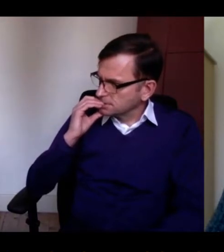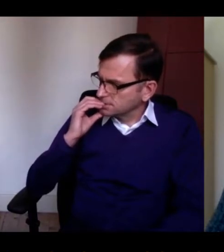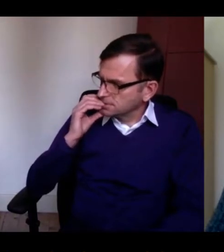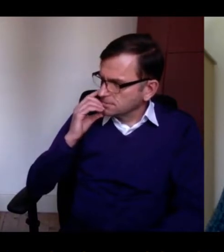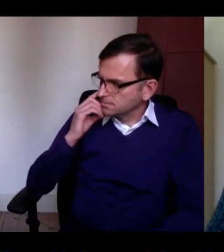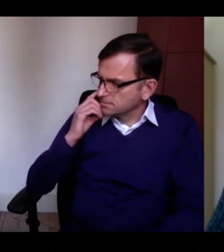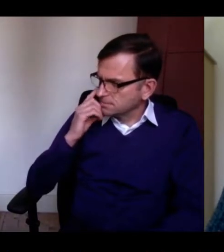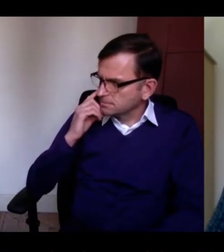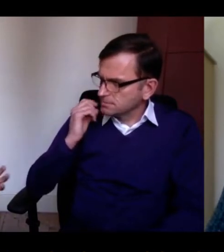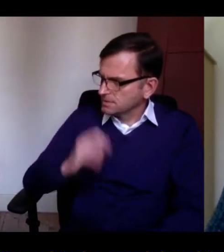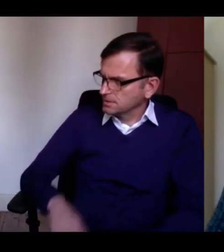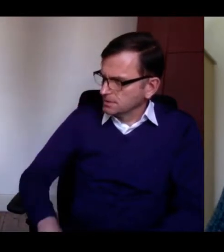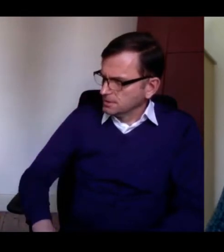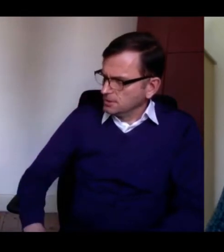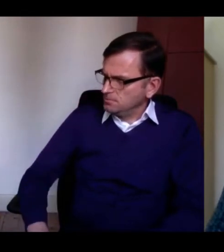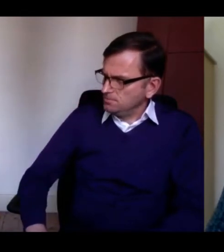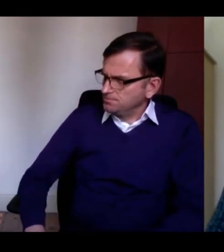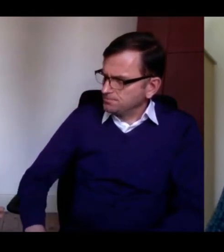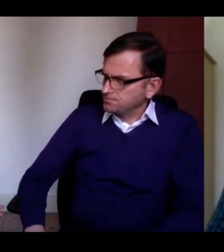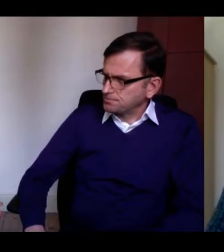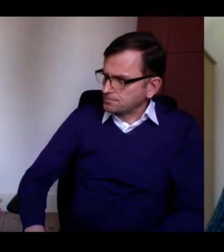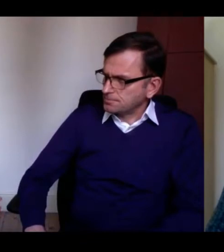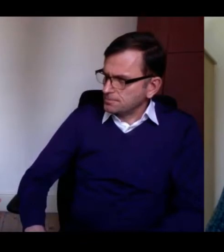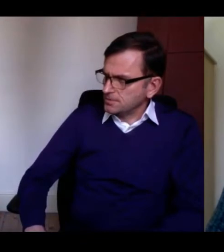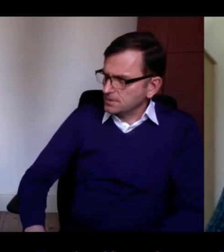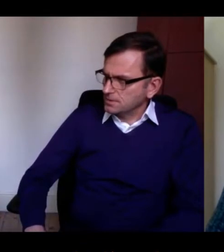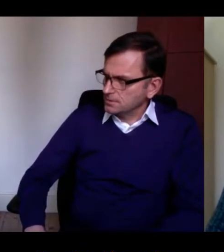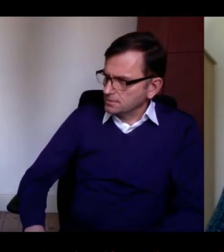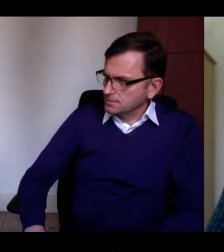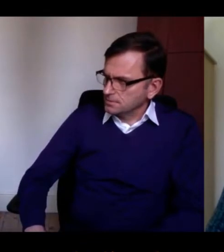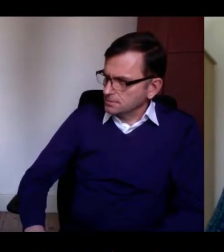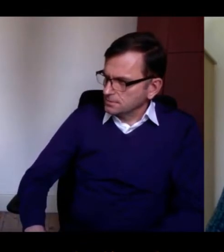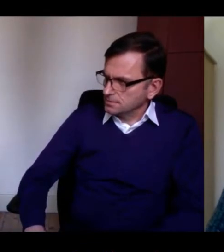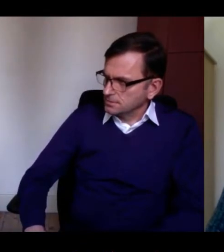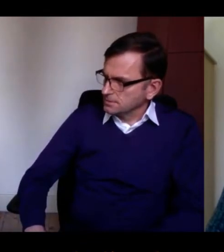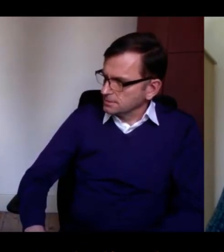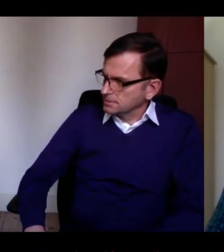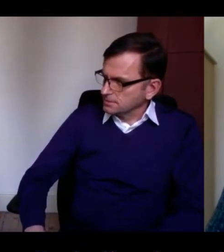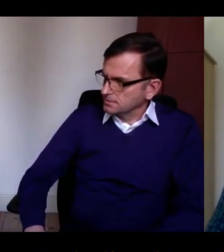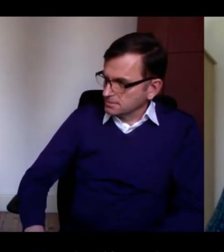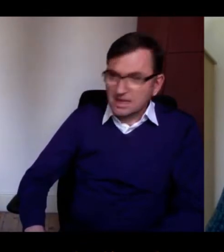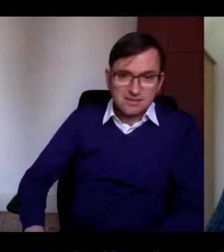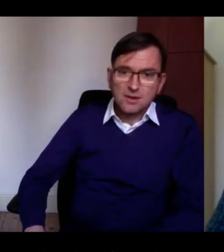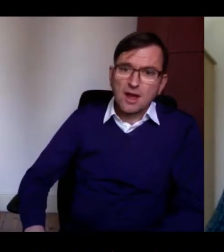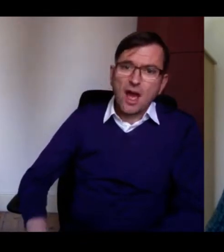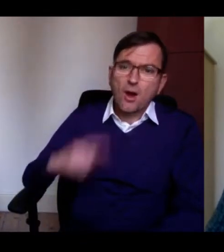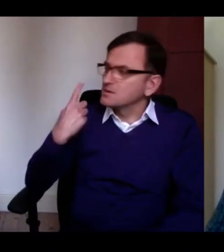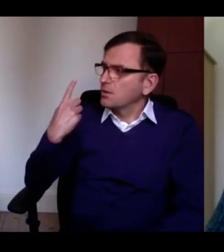make it better for me and him. No, you don't. You don't. It'd be nice if you learn a bit of sign language. That would be nice.